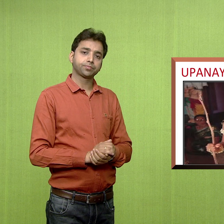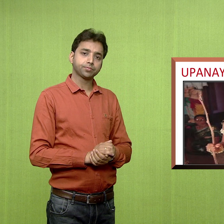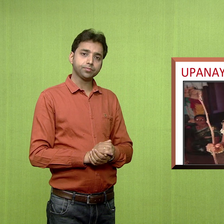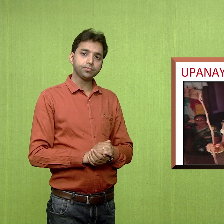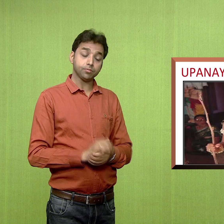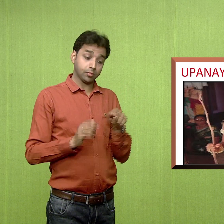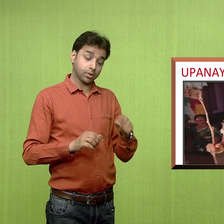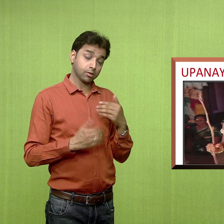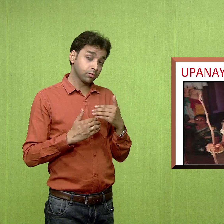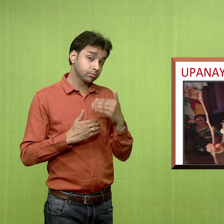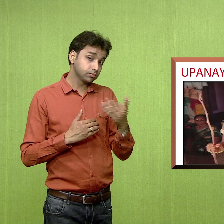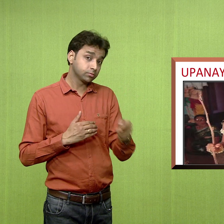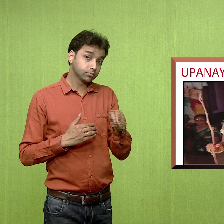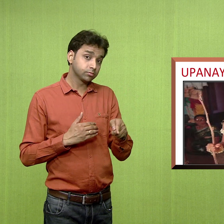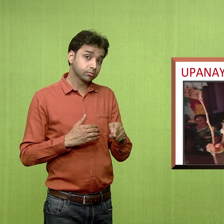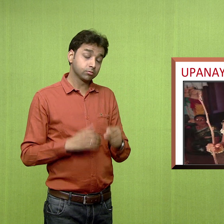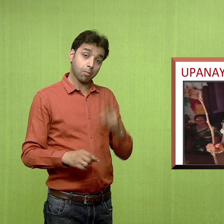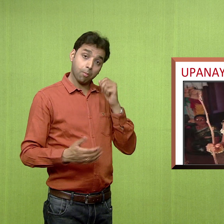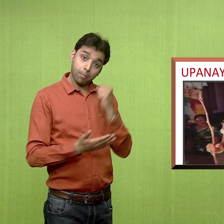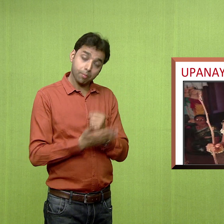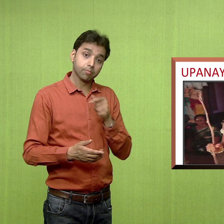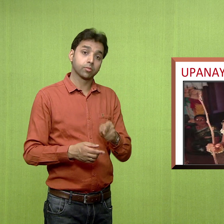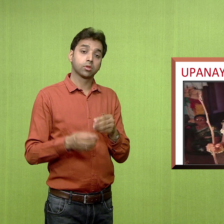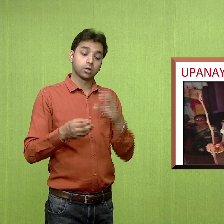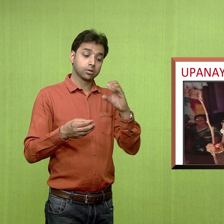This was a compulsory ceremony